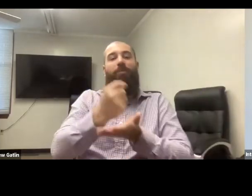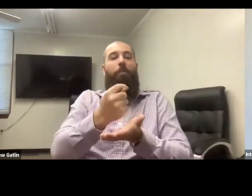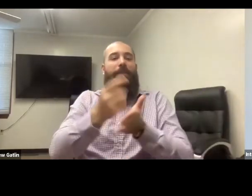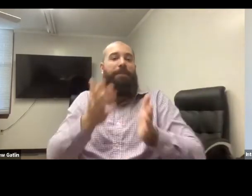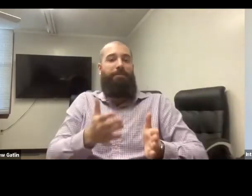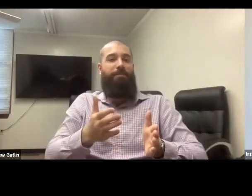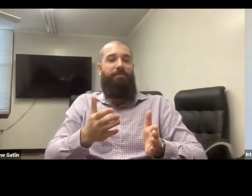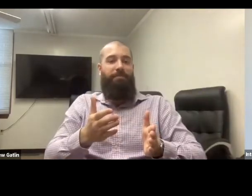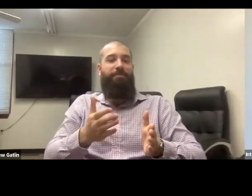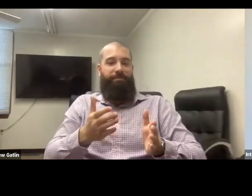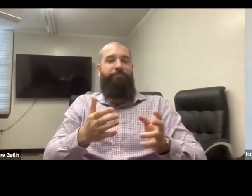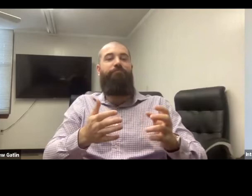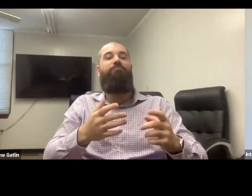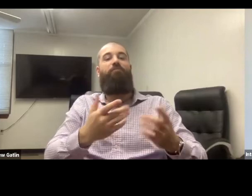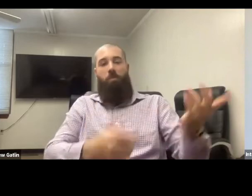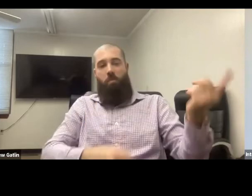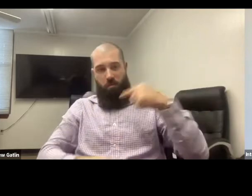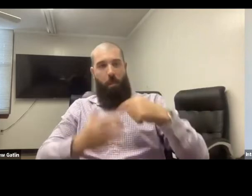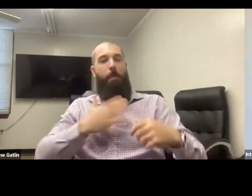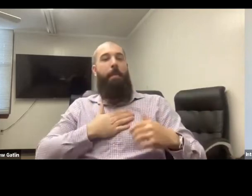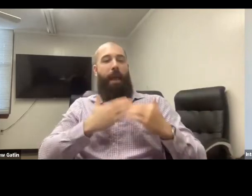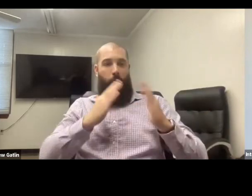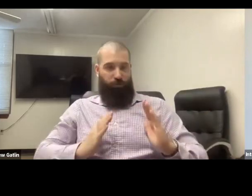parents take me to speech therapy.